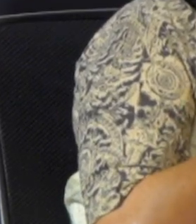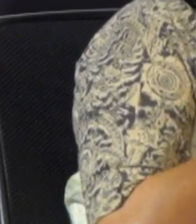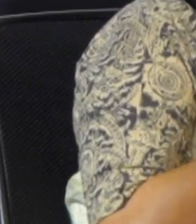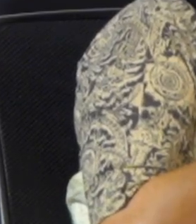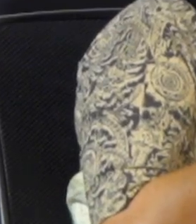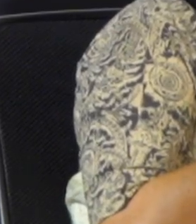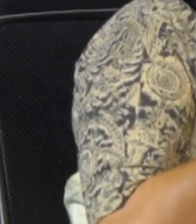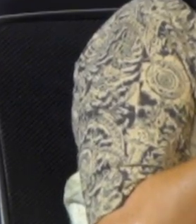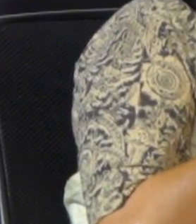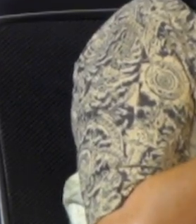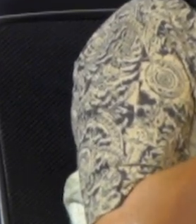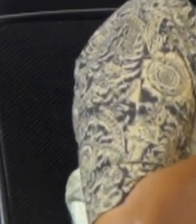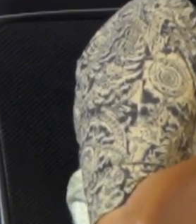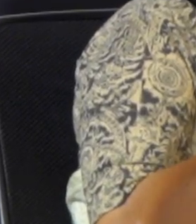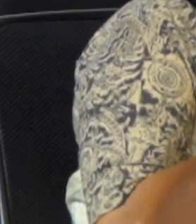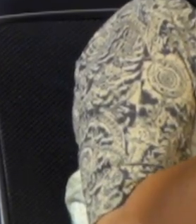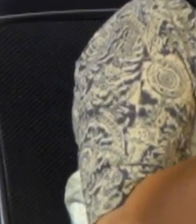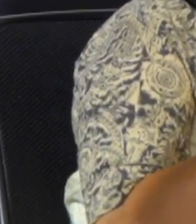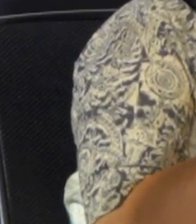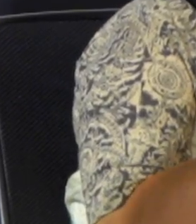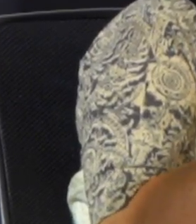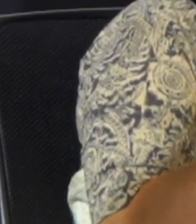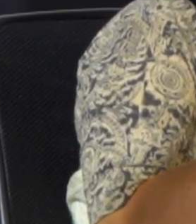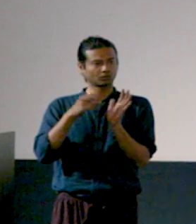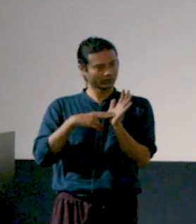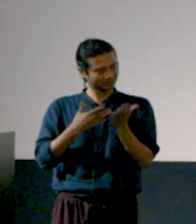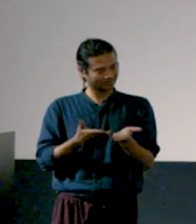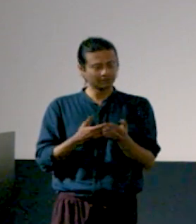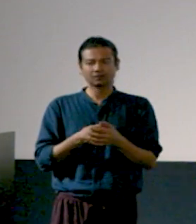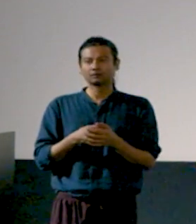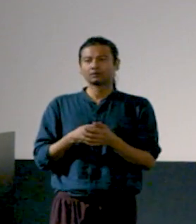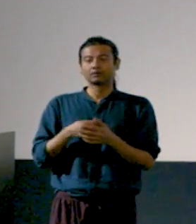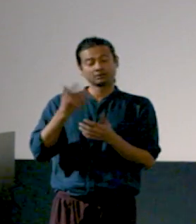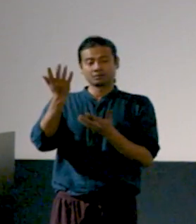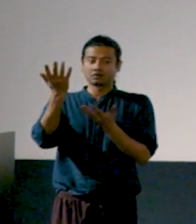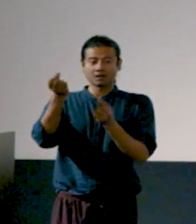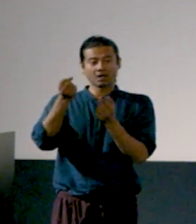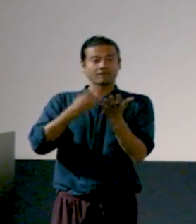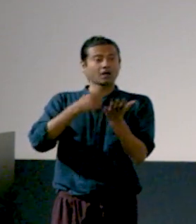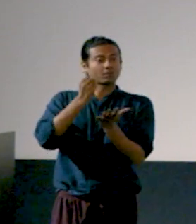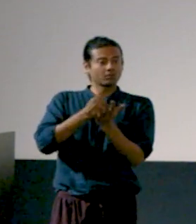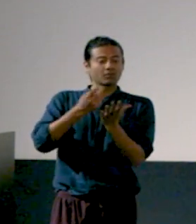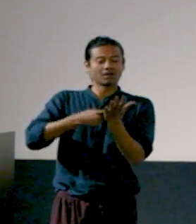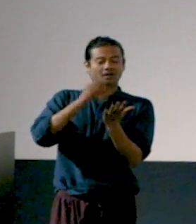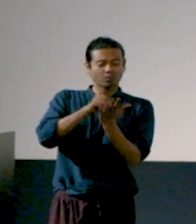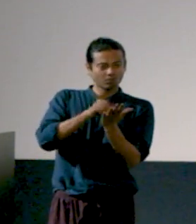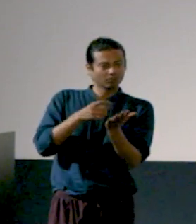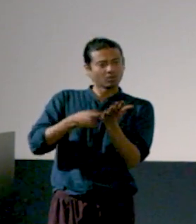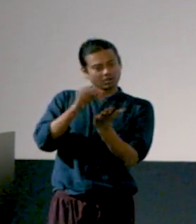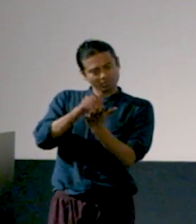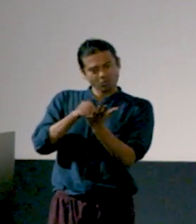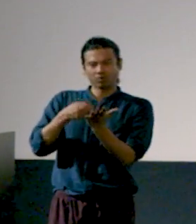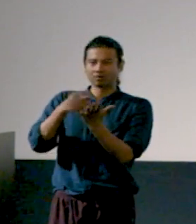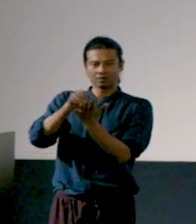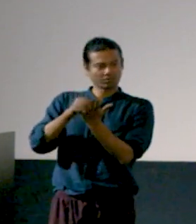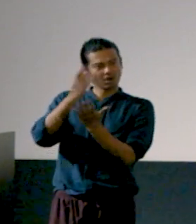and multifaceted, and the reasons are too many. There's one particular report recently that